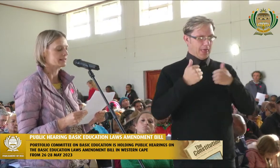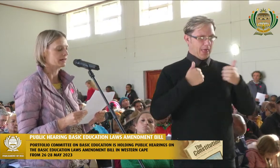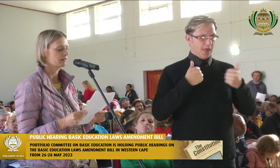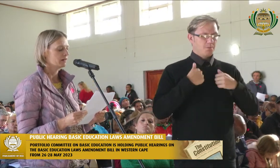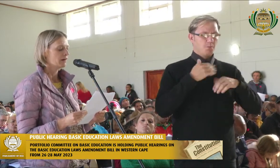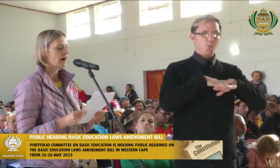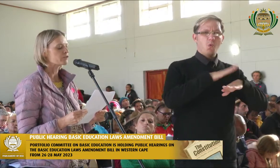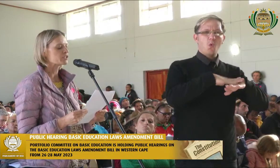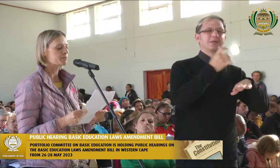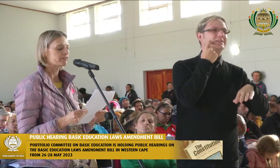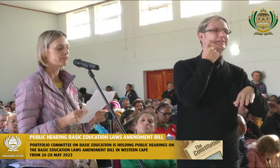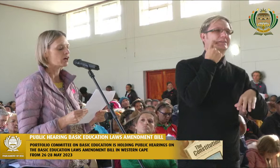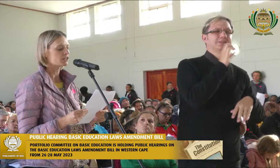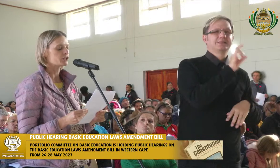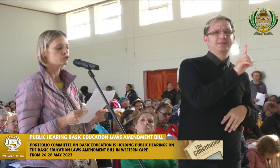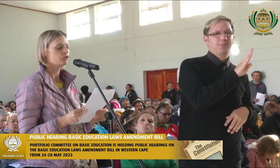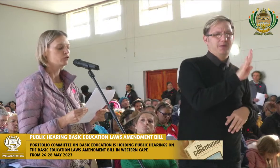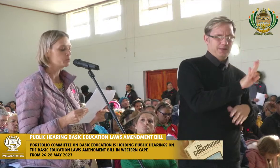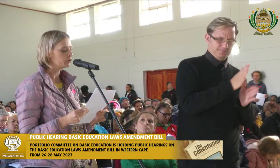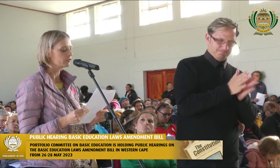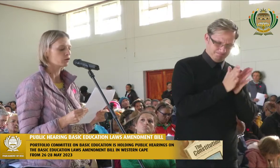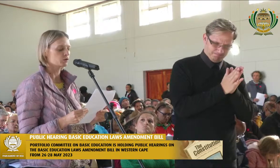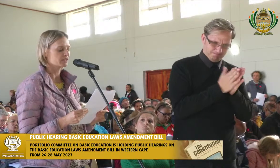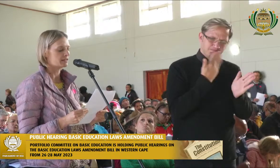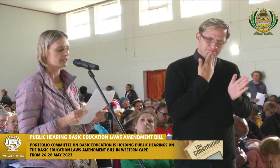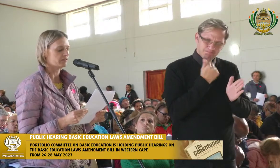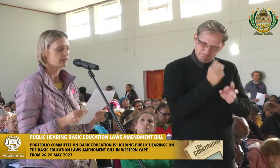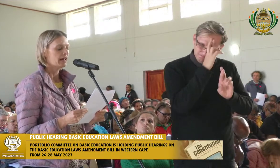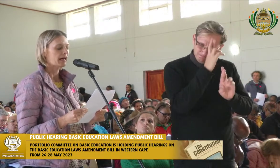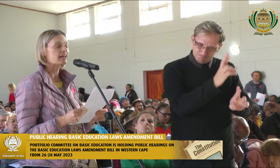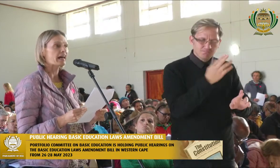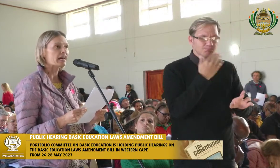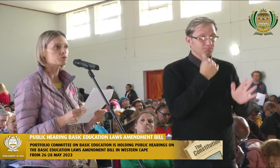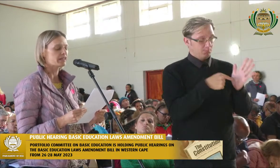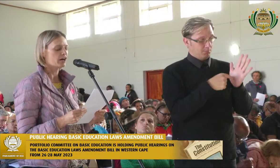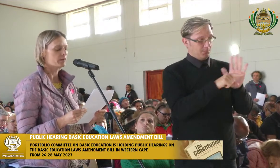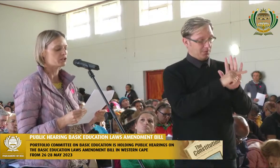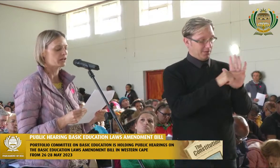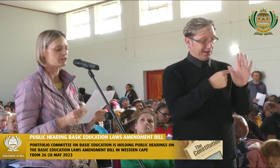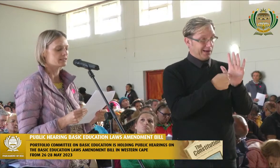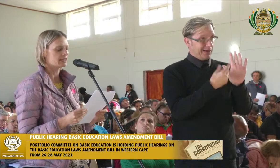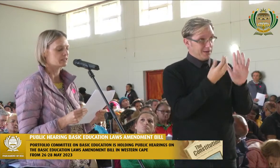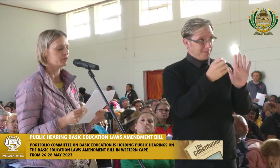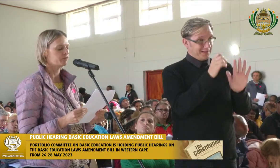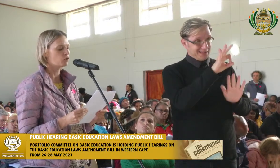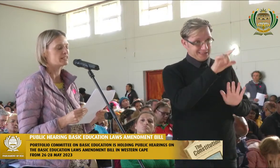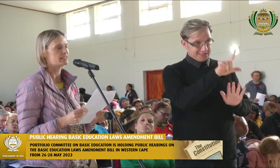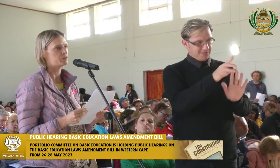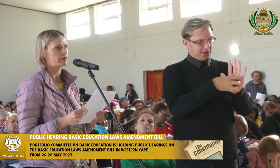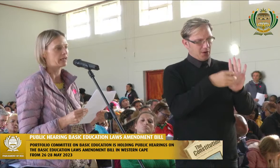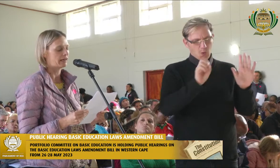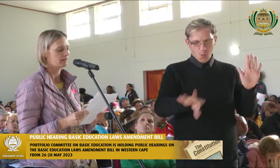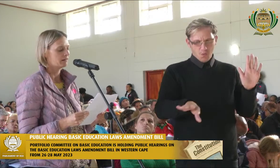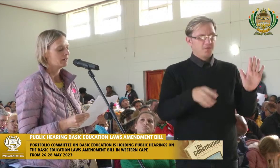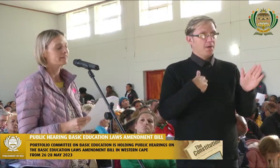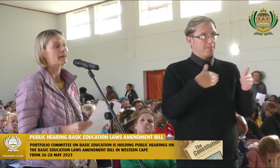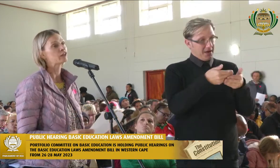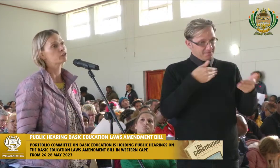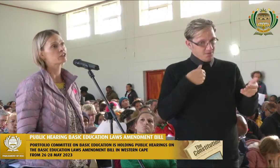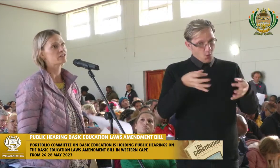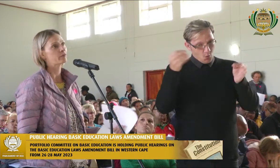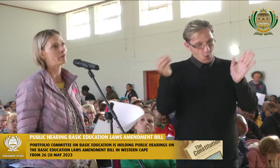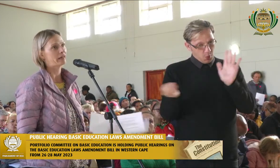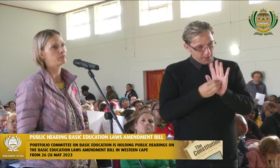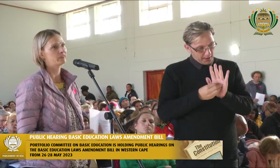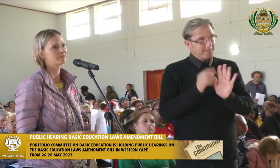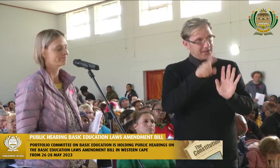DBE easier. I respectfully ask you to remove Clause 37 and engage with the home education sector before attempt to regulate. Thank